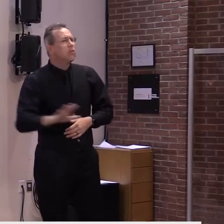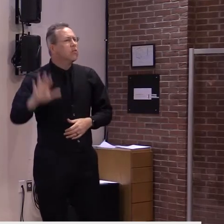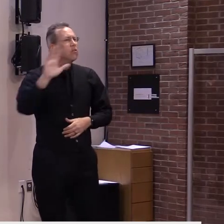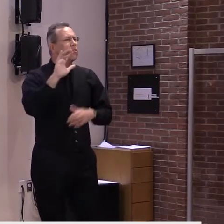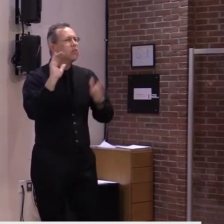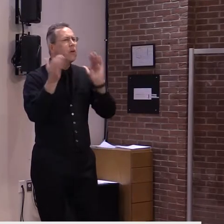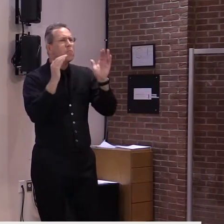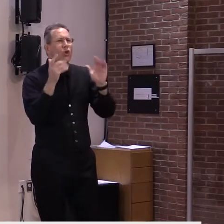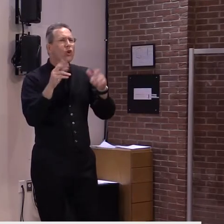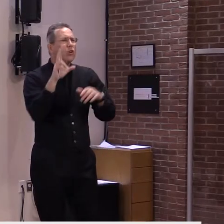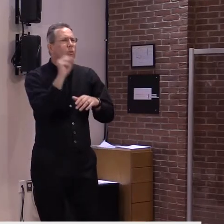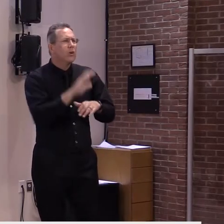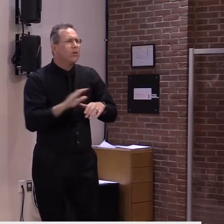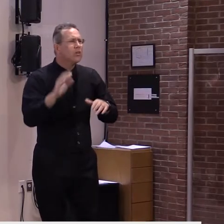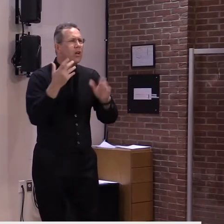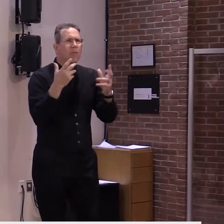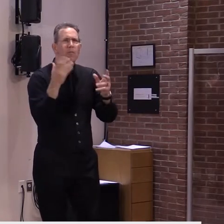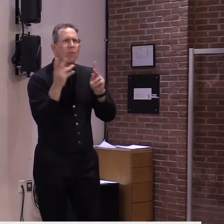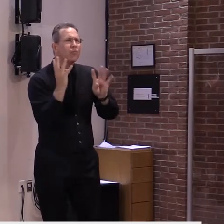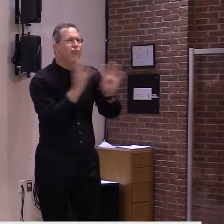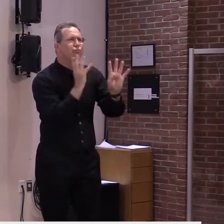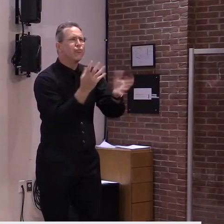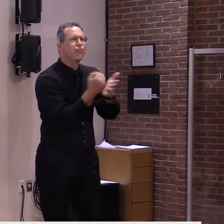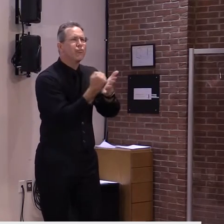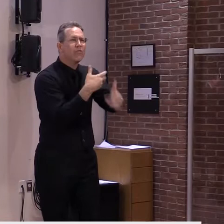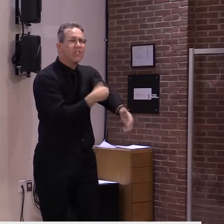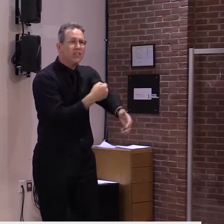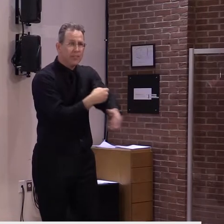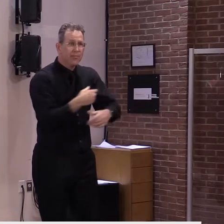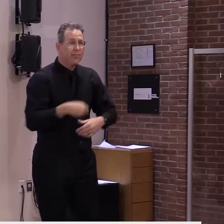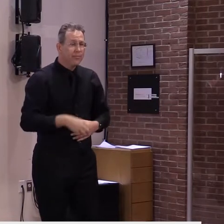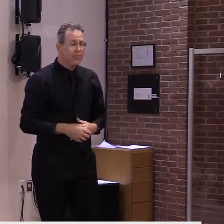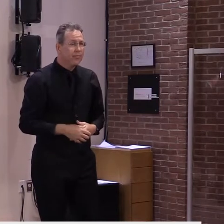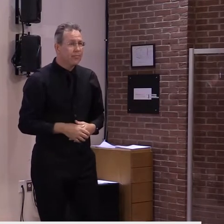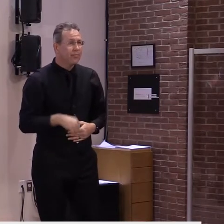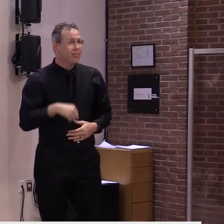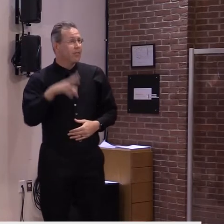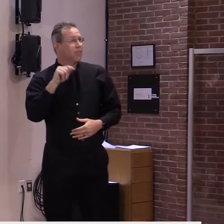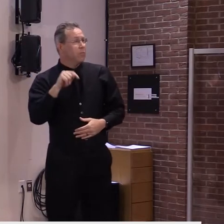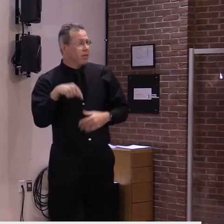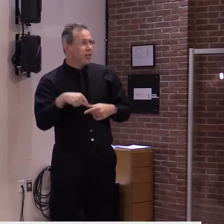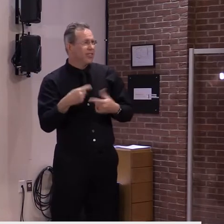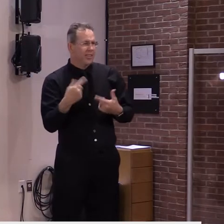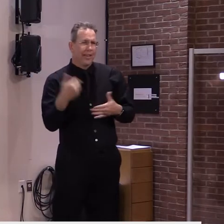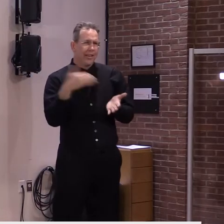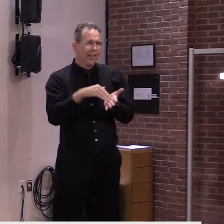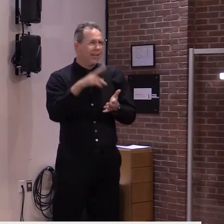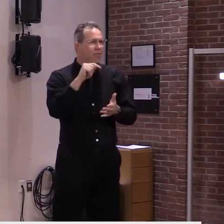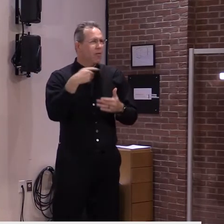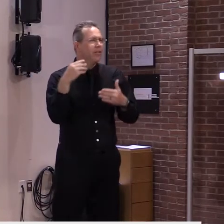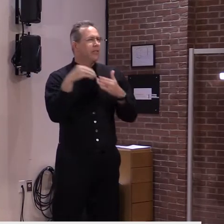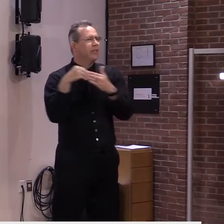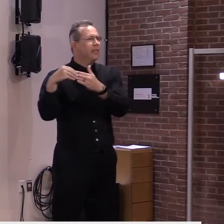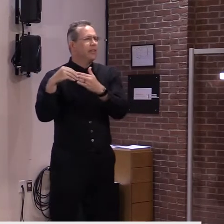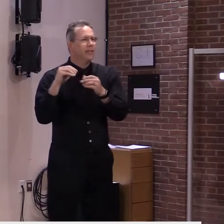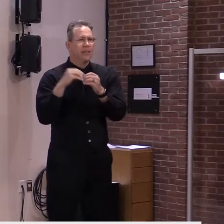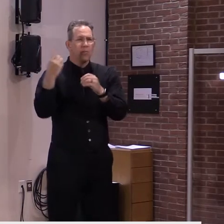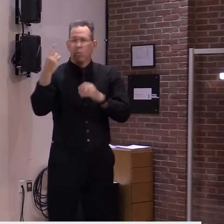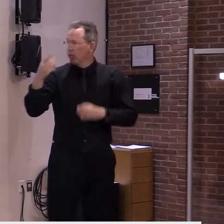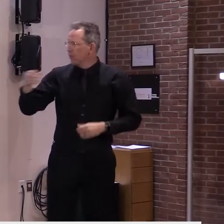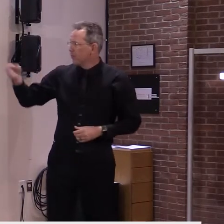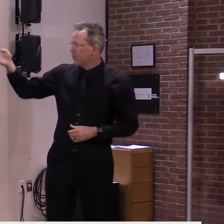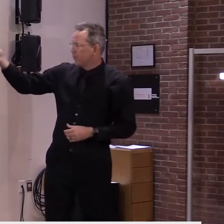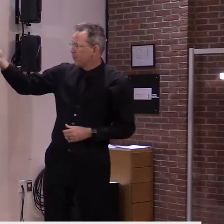such favorable trends. And for the second week in a row, Vermont continues to lead 4 important CDC vaccination metrics: